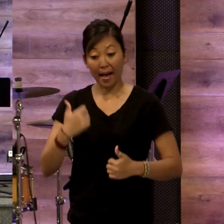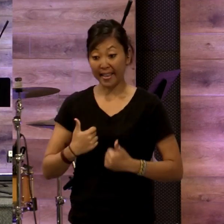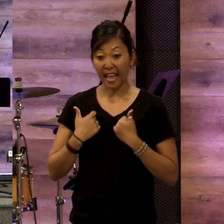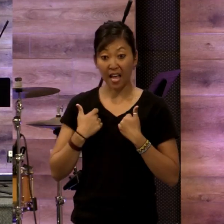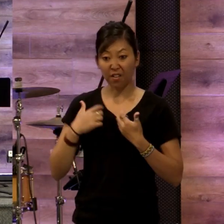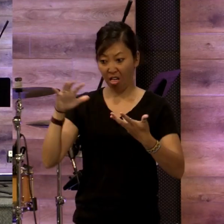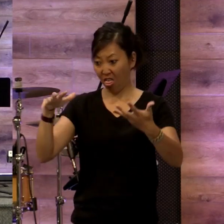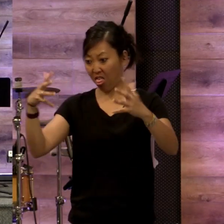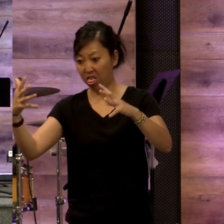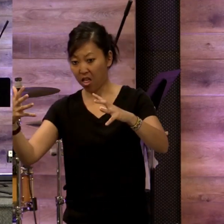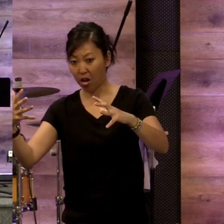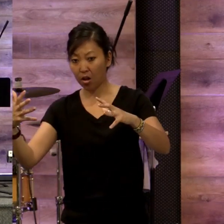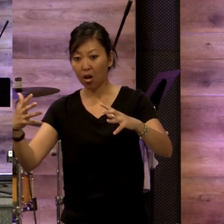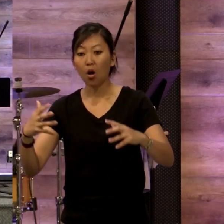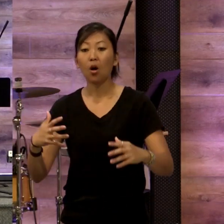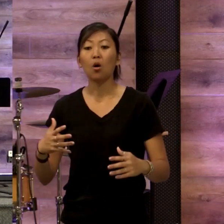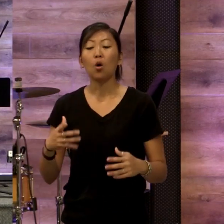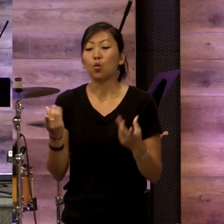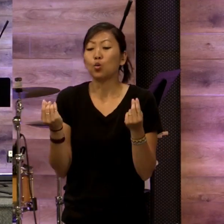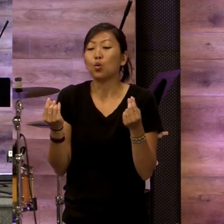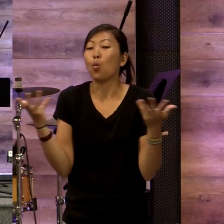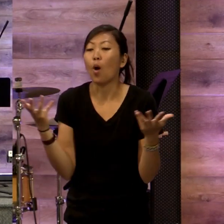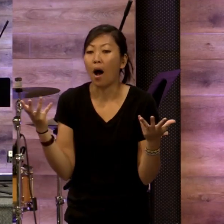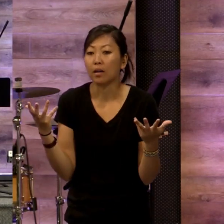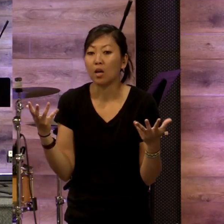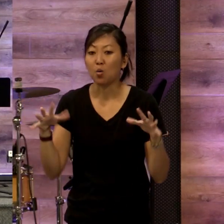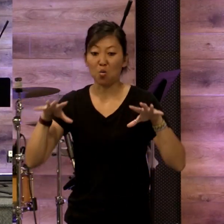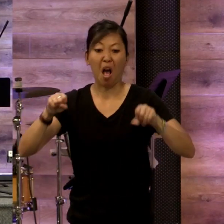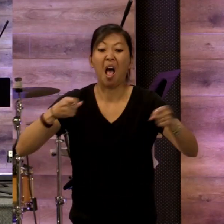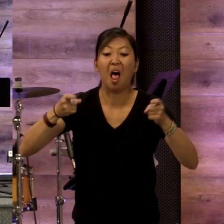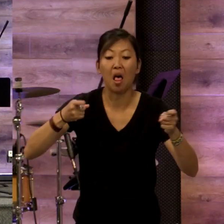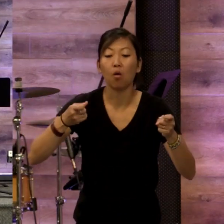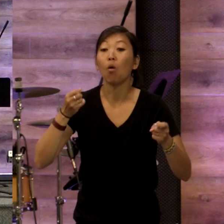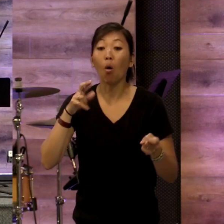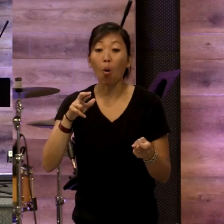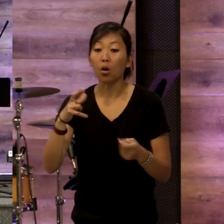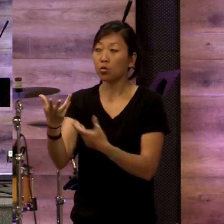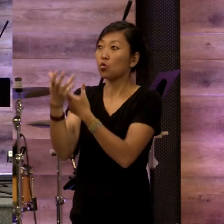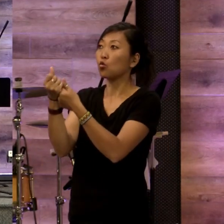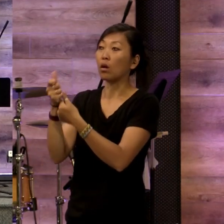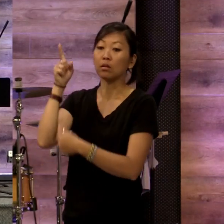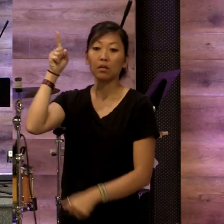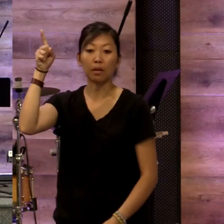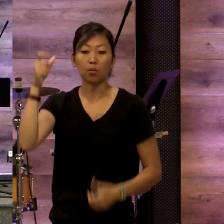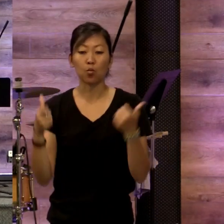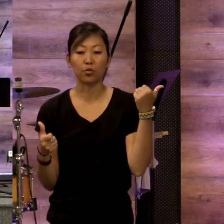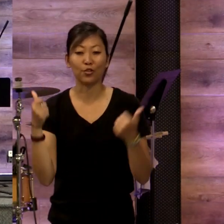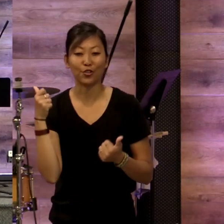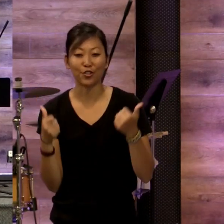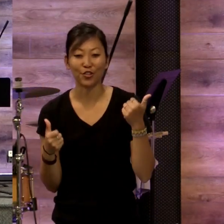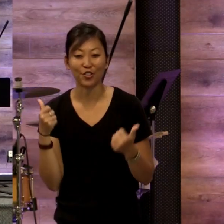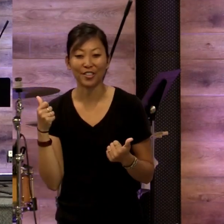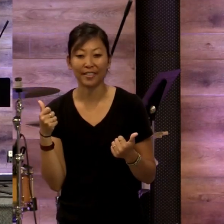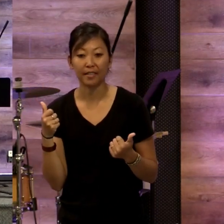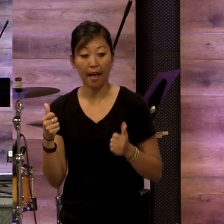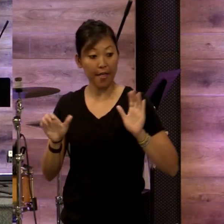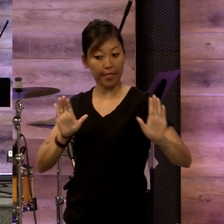you grasp for power? Will you try to seize control? Or will you entrust yourself to the